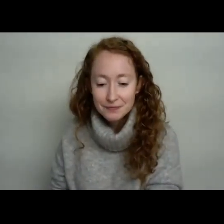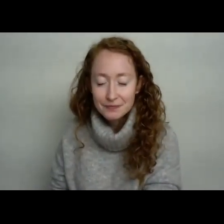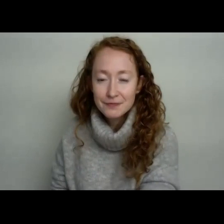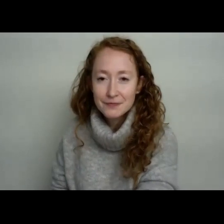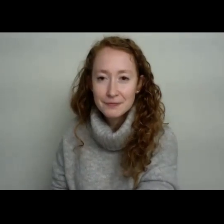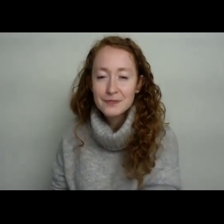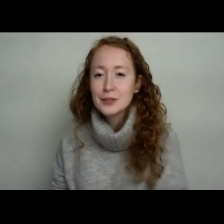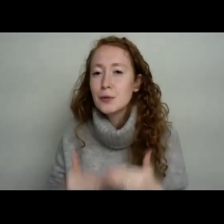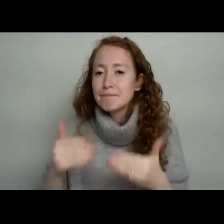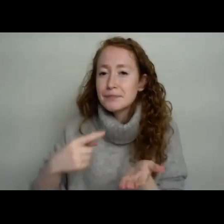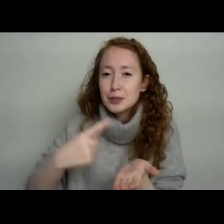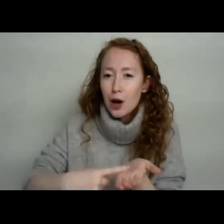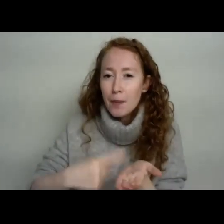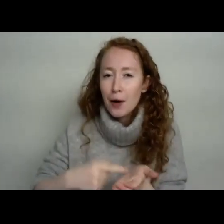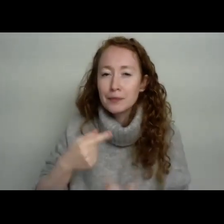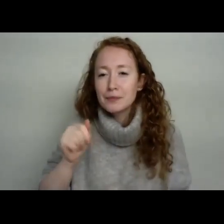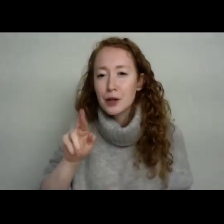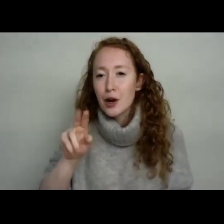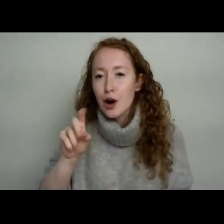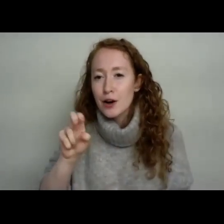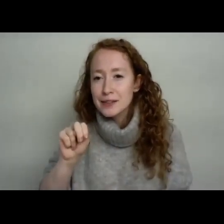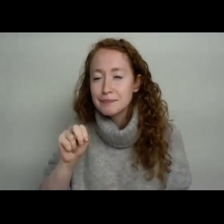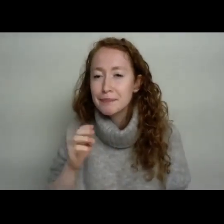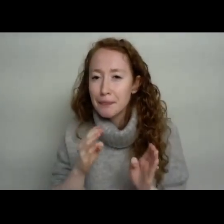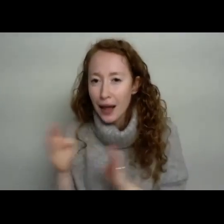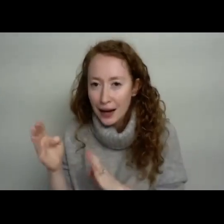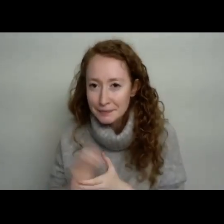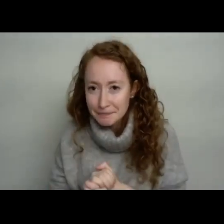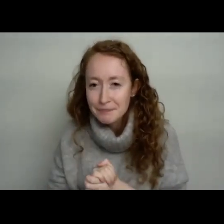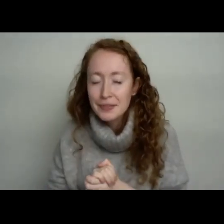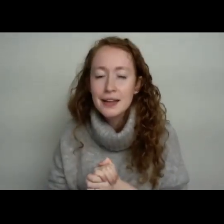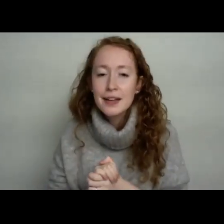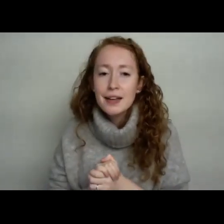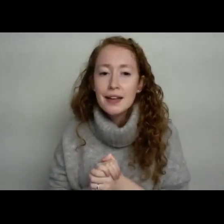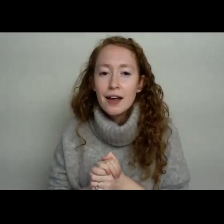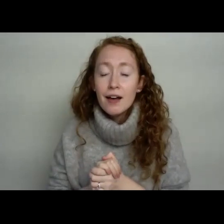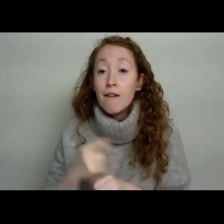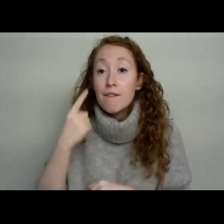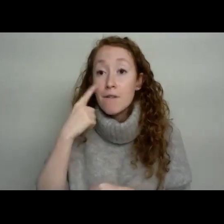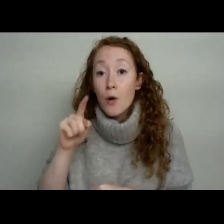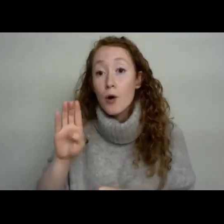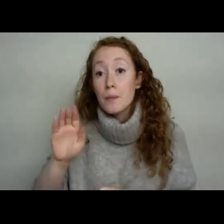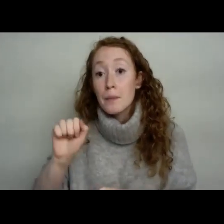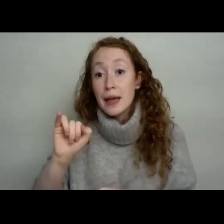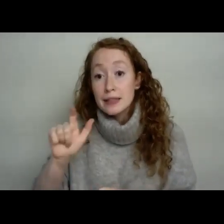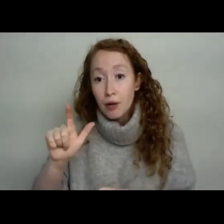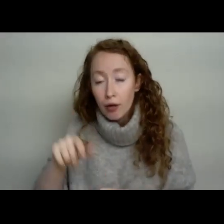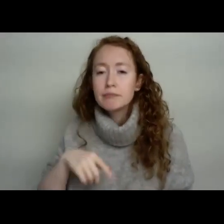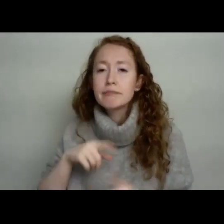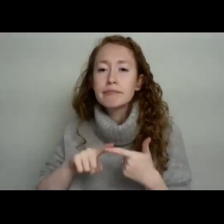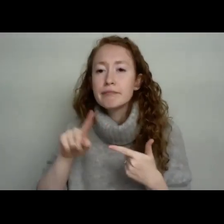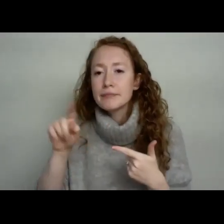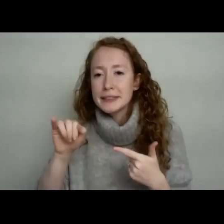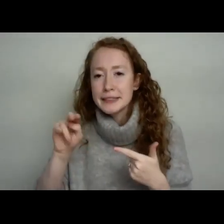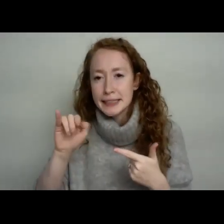garden planning. When it comes to planning, here are some things to keep in mind for both basil and zinnias.